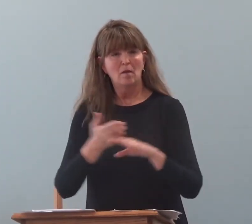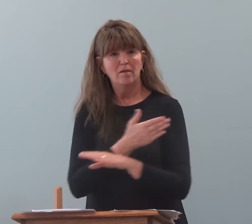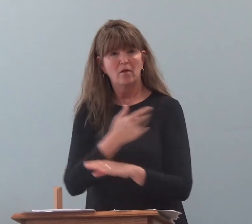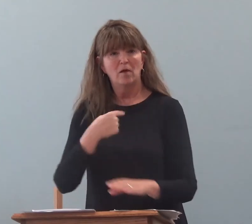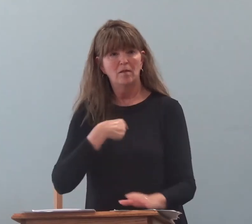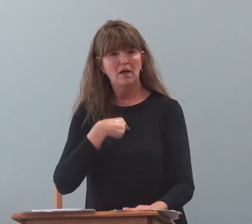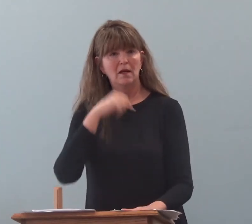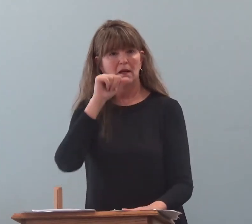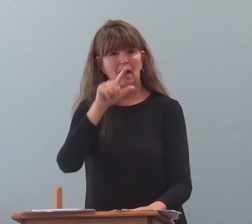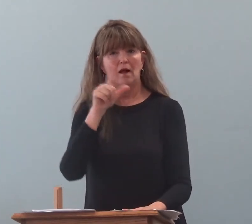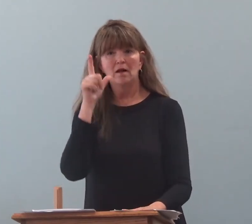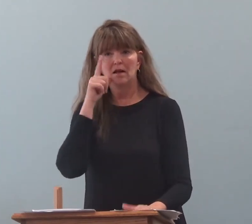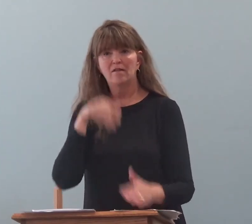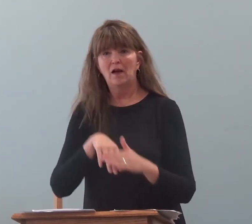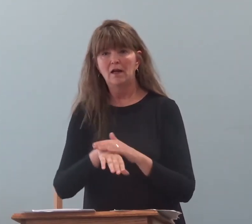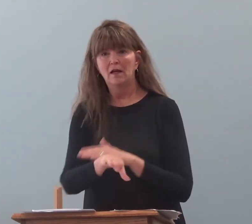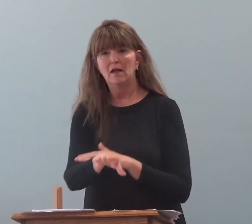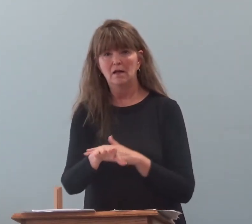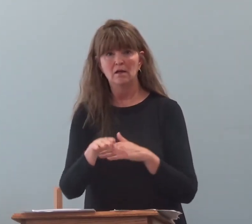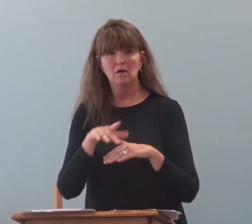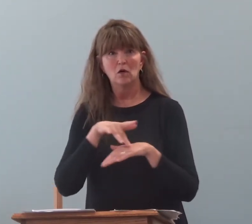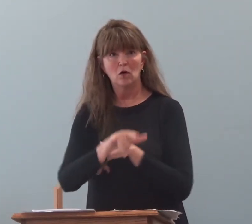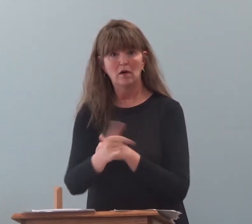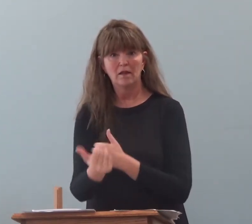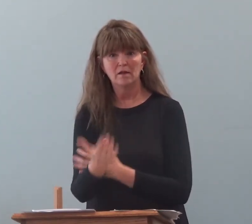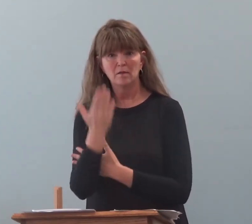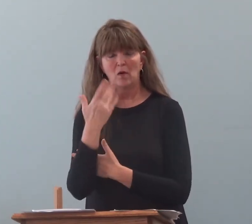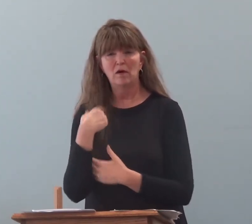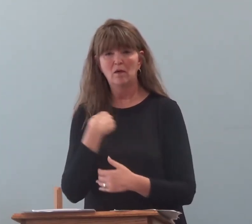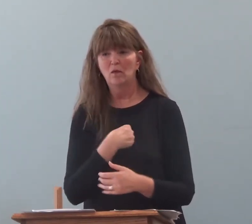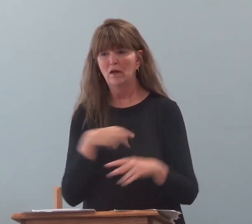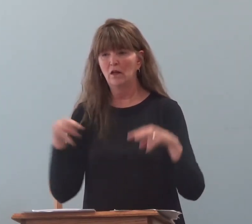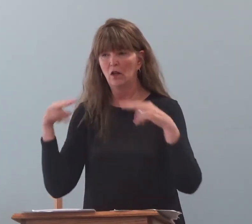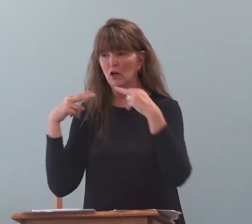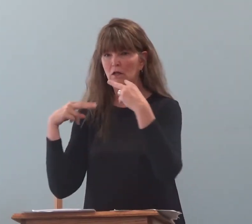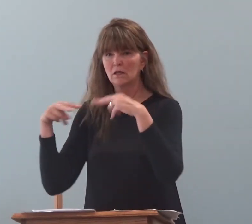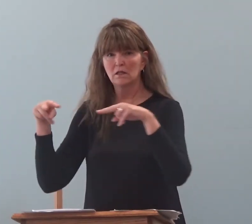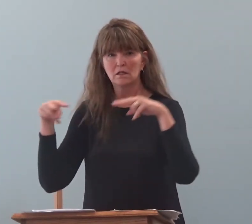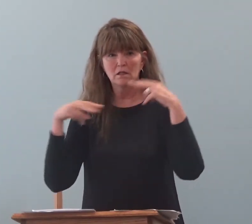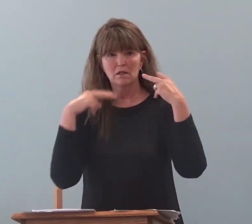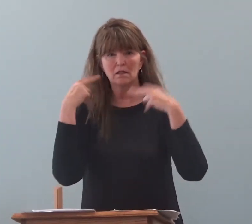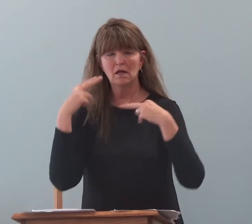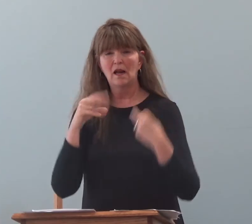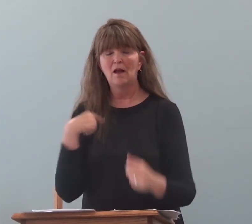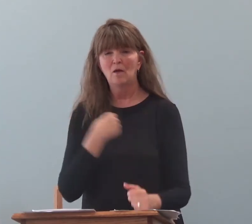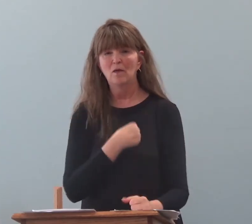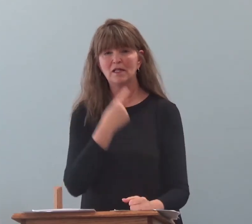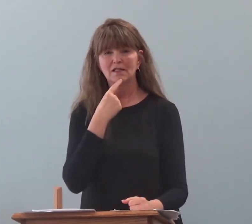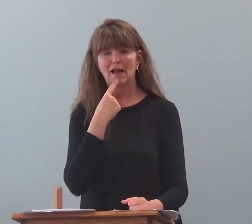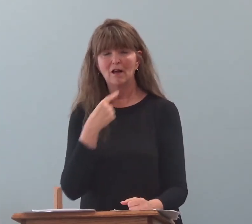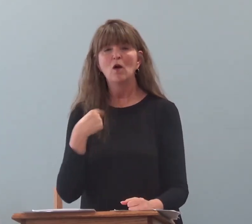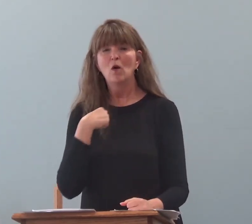This morning in the car before Al, Levi, and I got here, we were looking around at each other and we